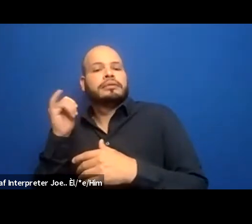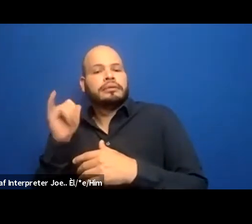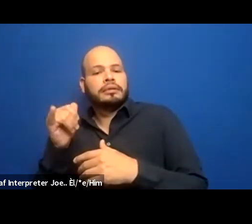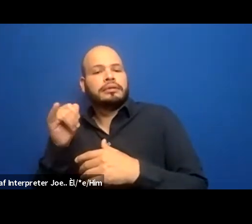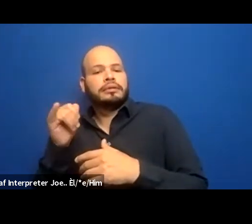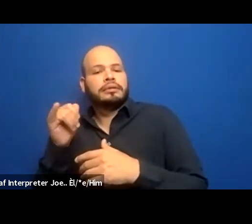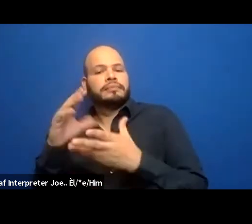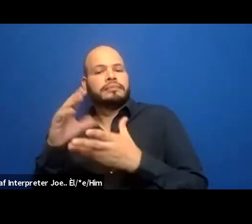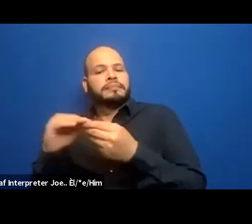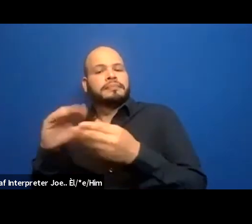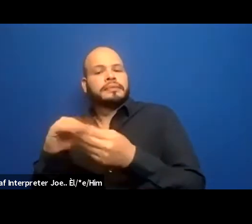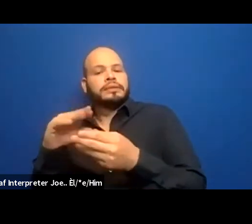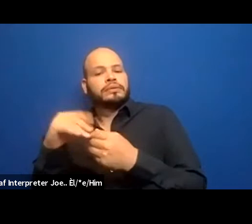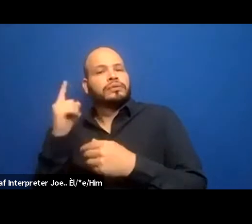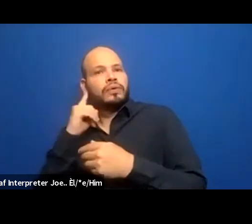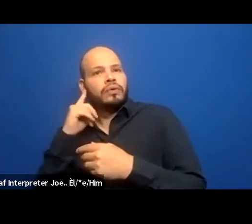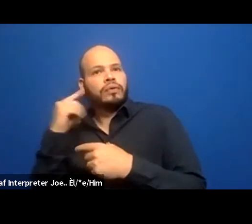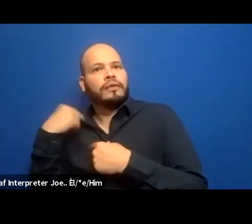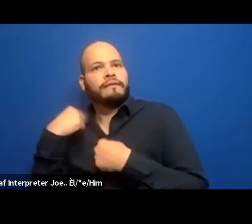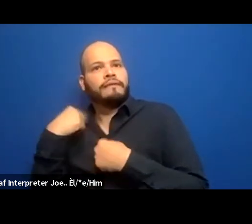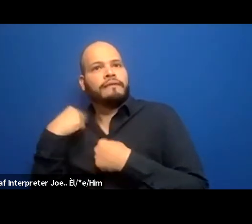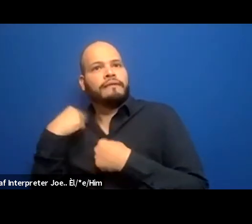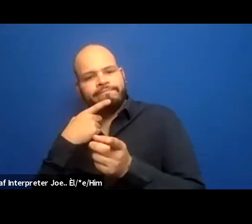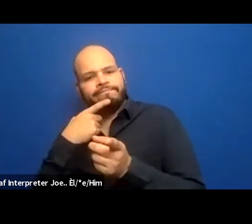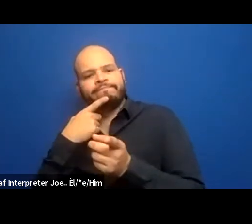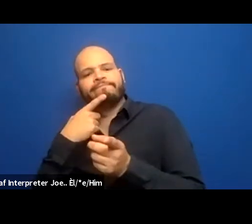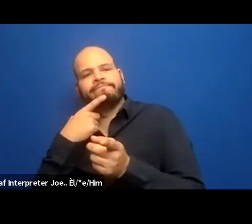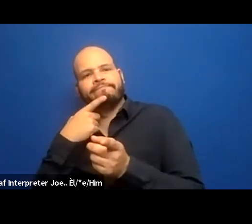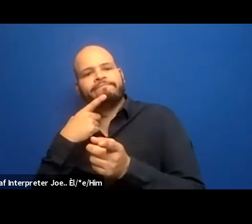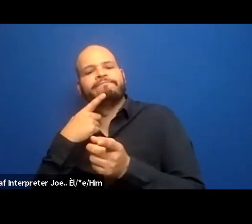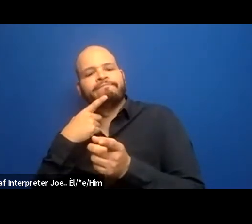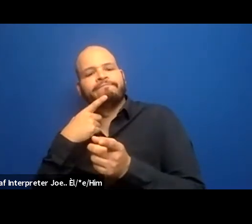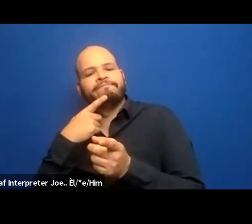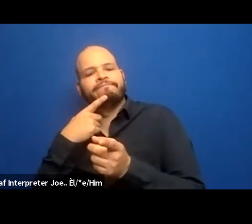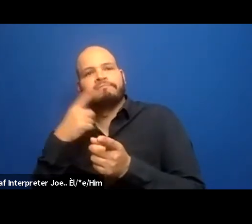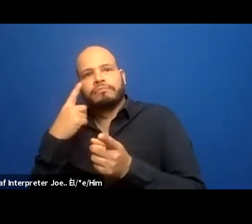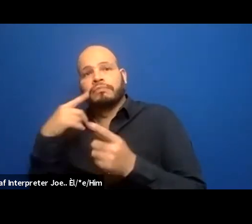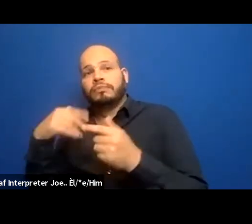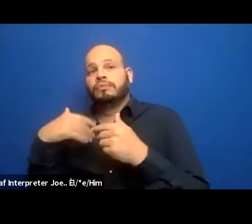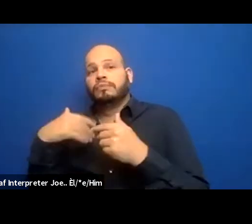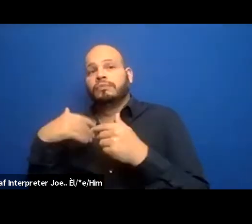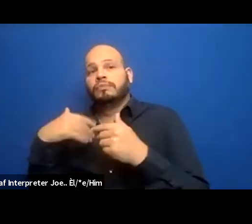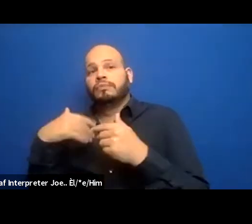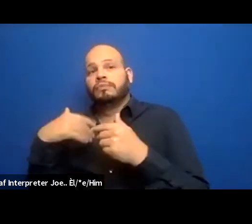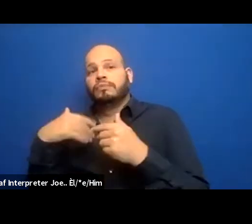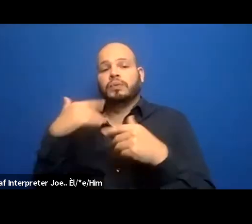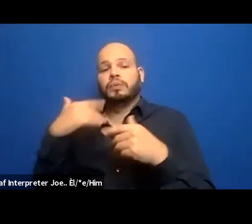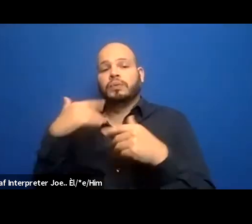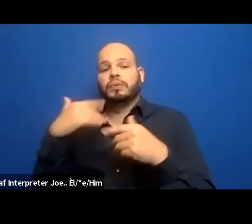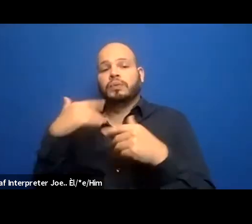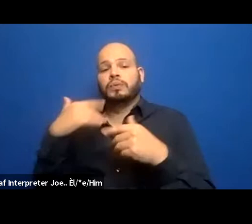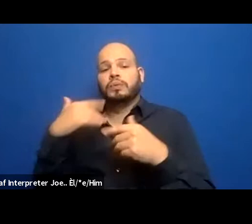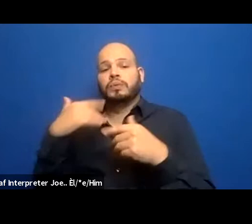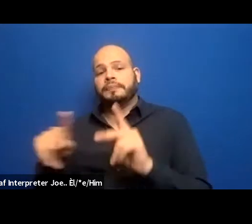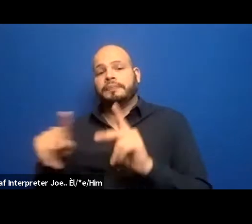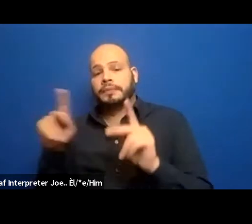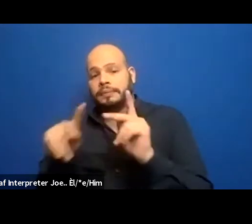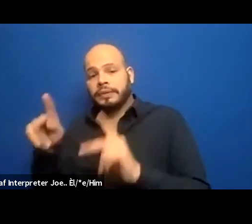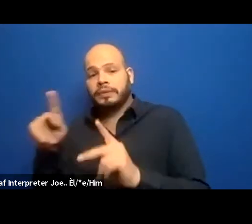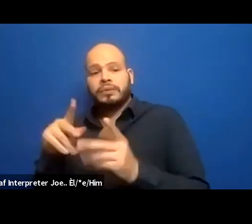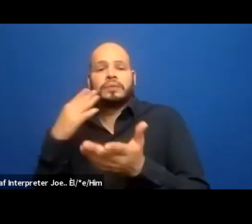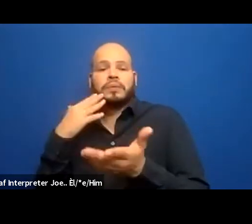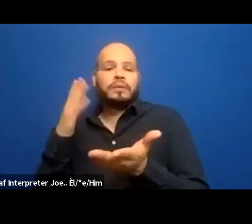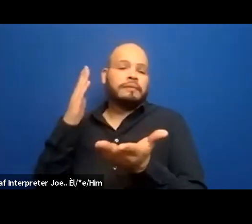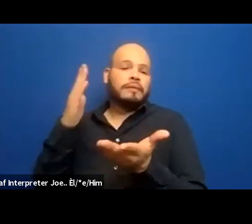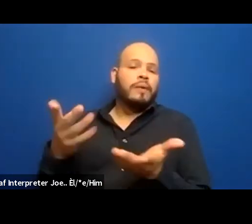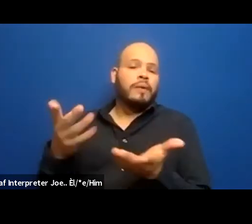are the future, I guess. I know that's so cliche to say, but young folk really